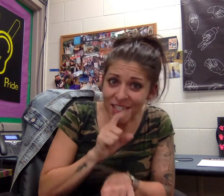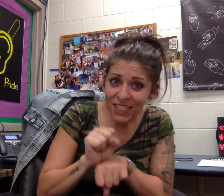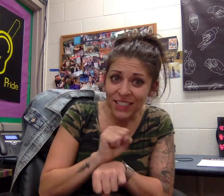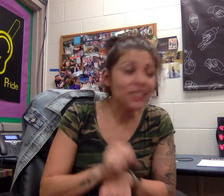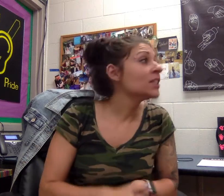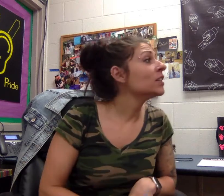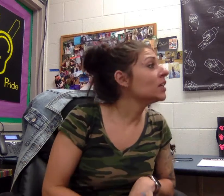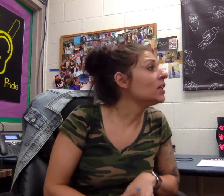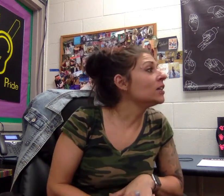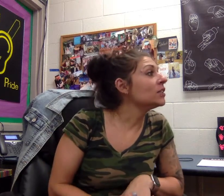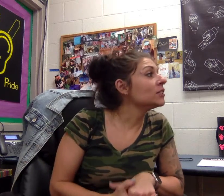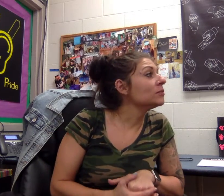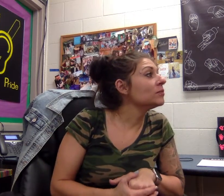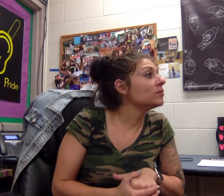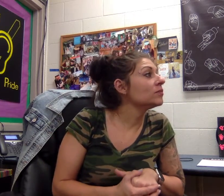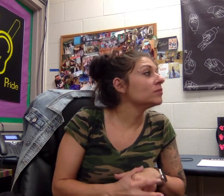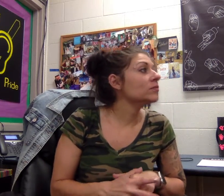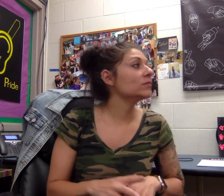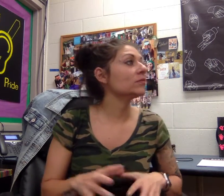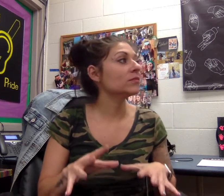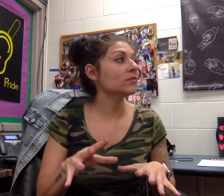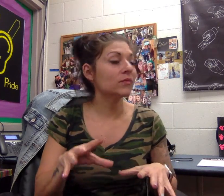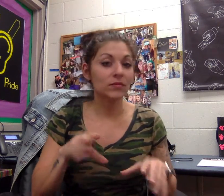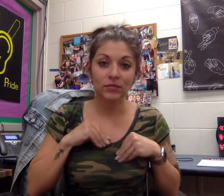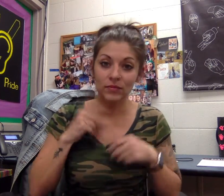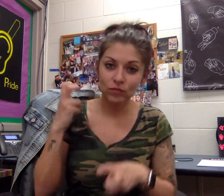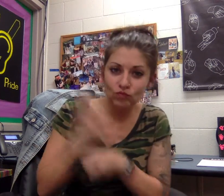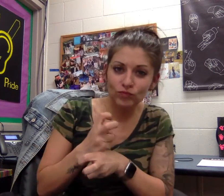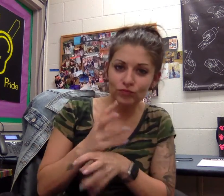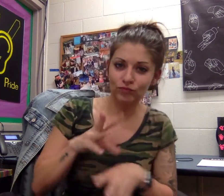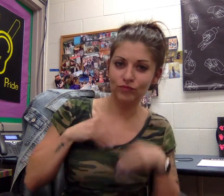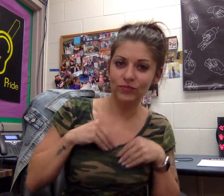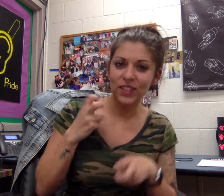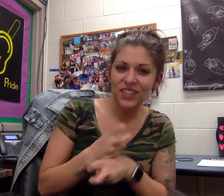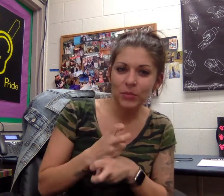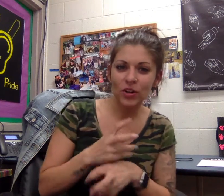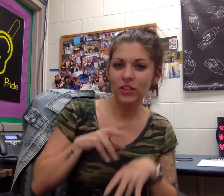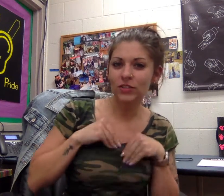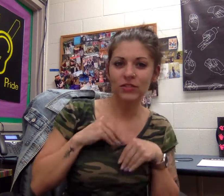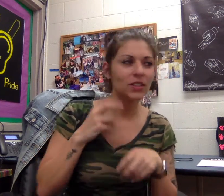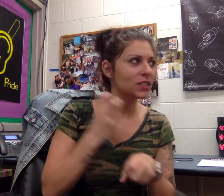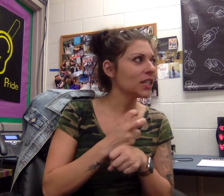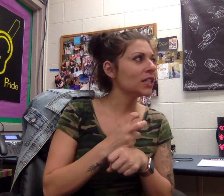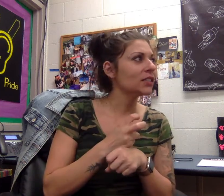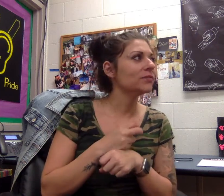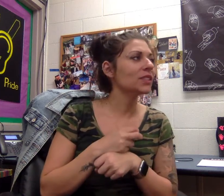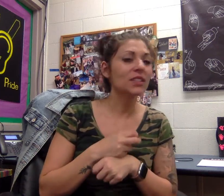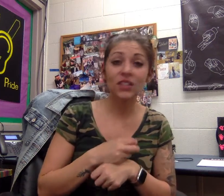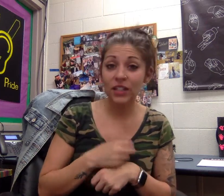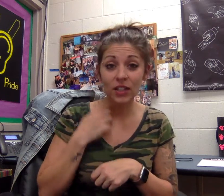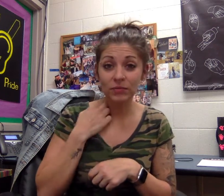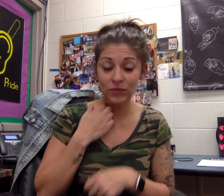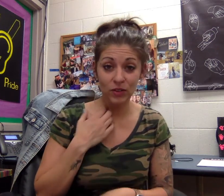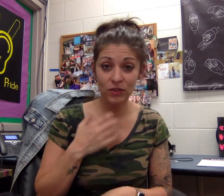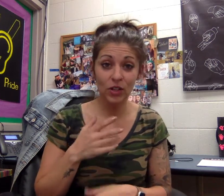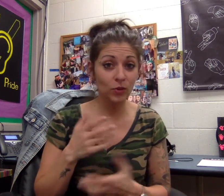except hard it's like suck it up you got a